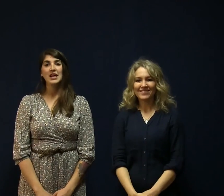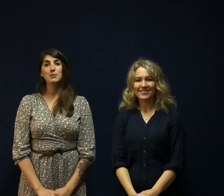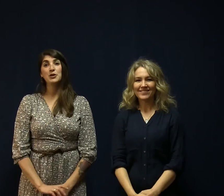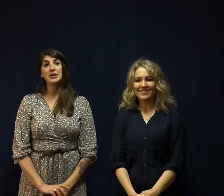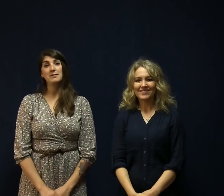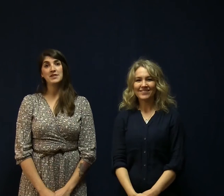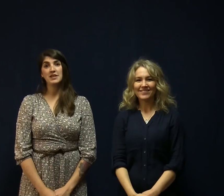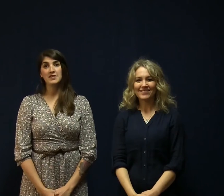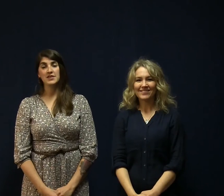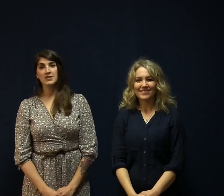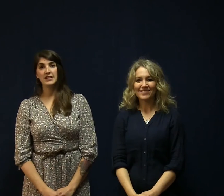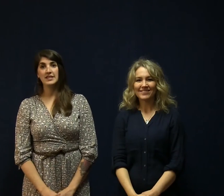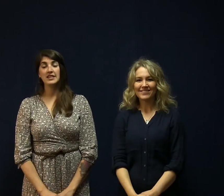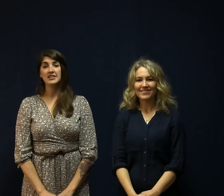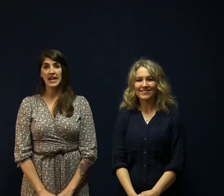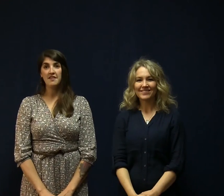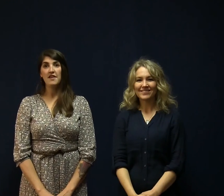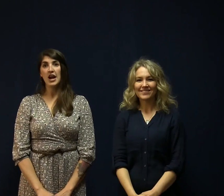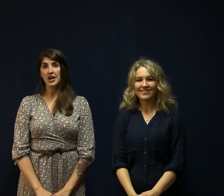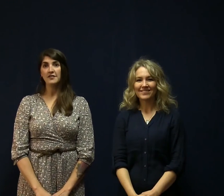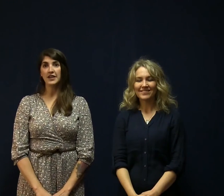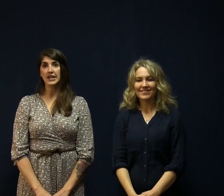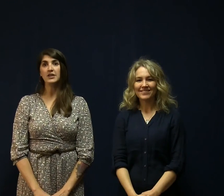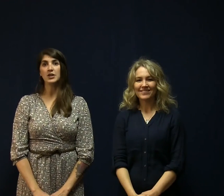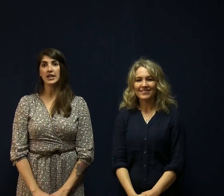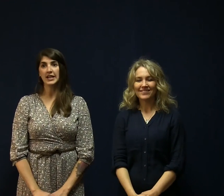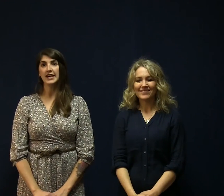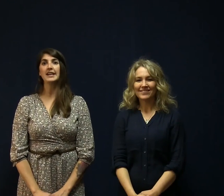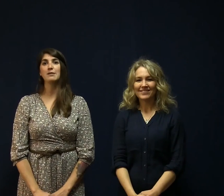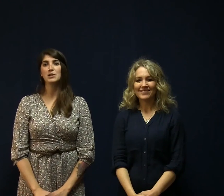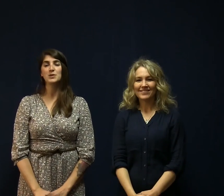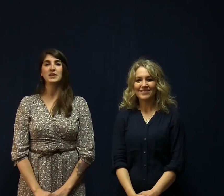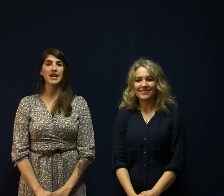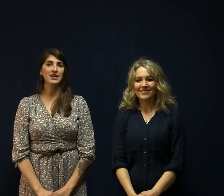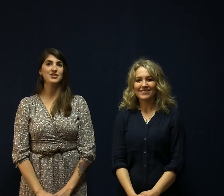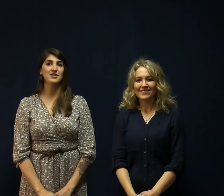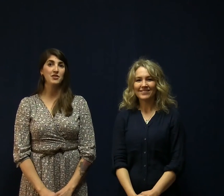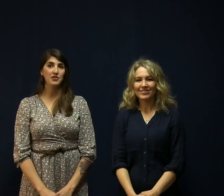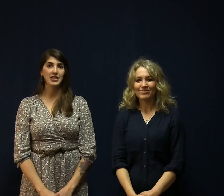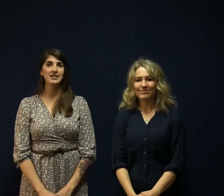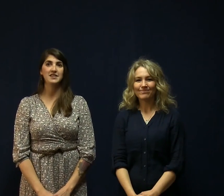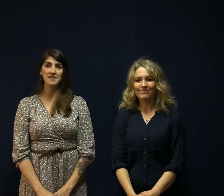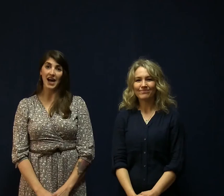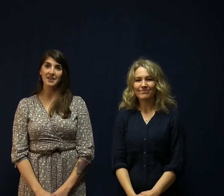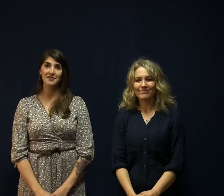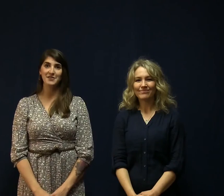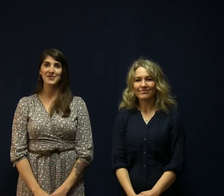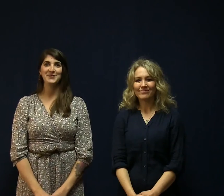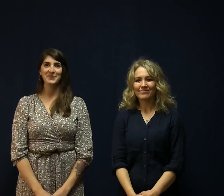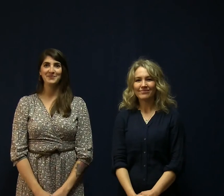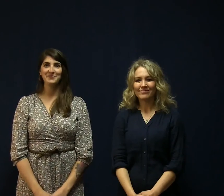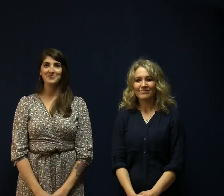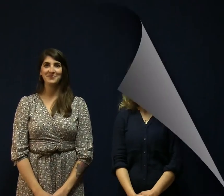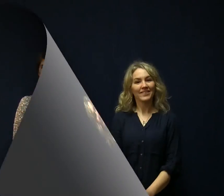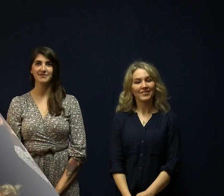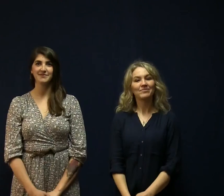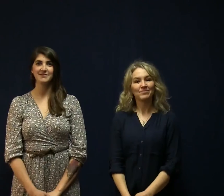Our program serves students that are deaf, hard of hearing, or hearing, and between the ages of 3 to 5.